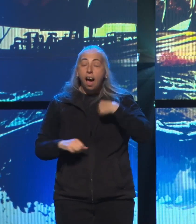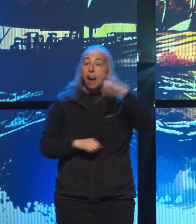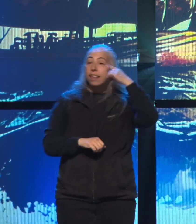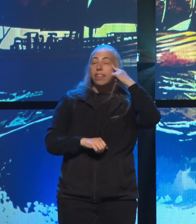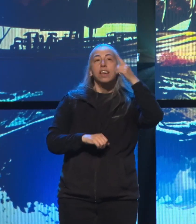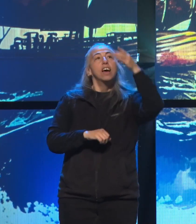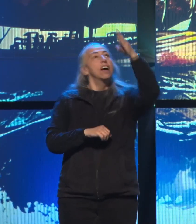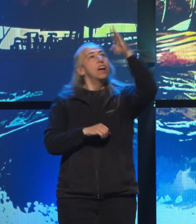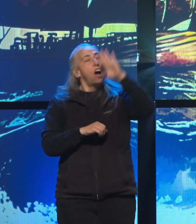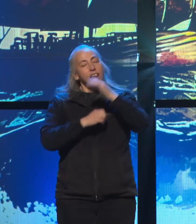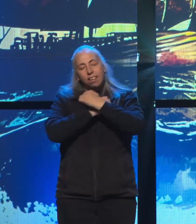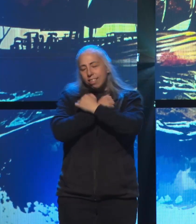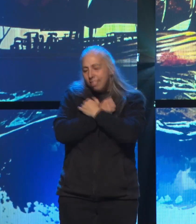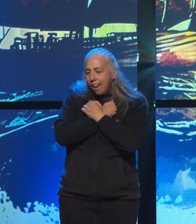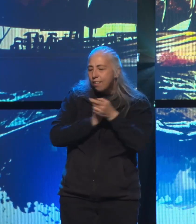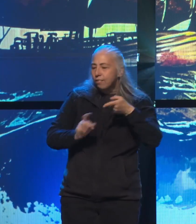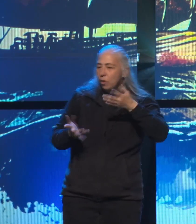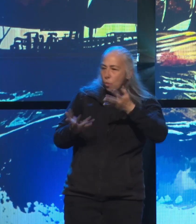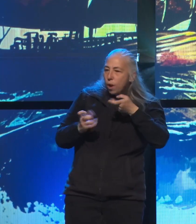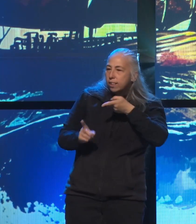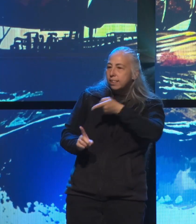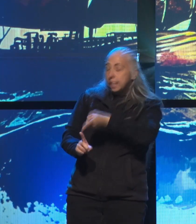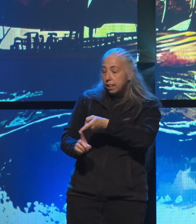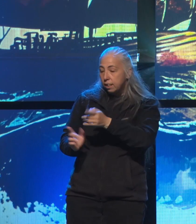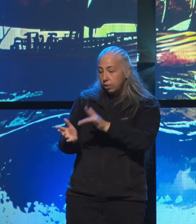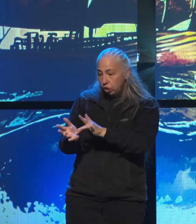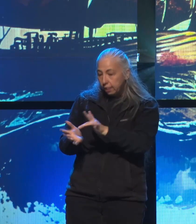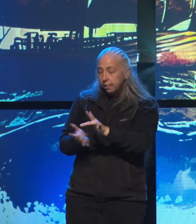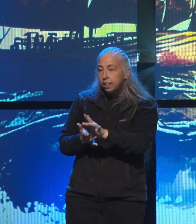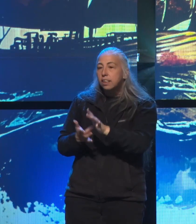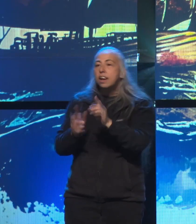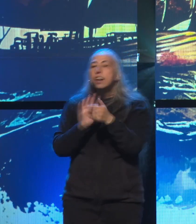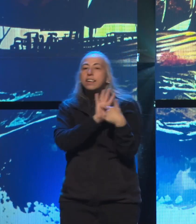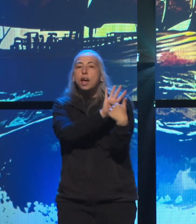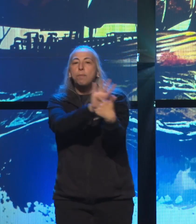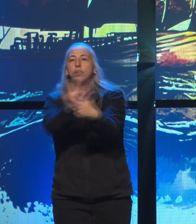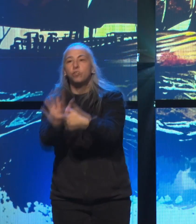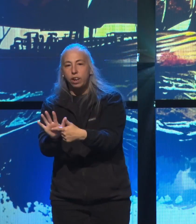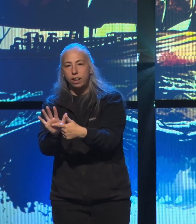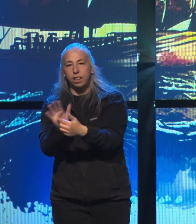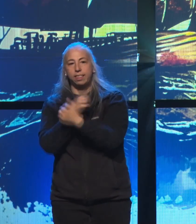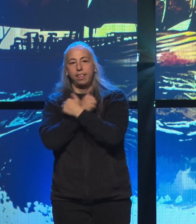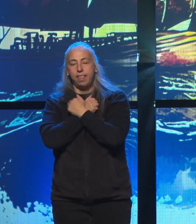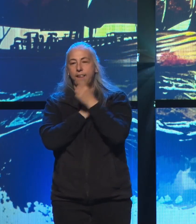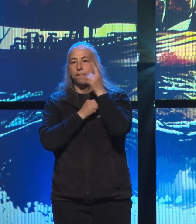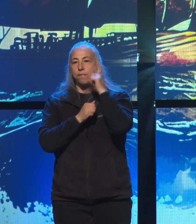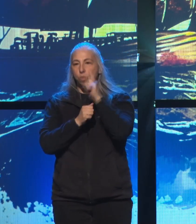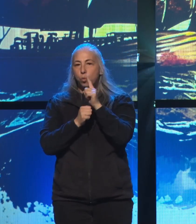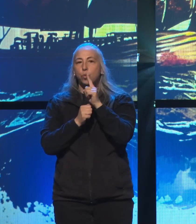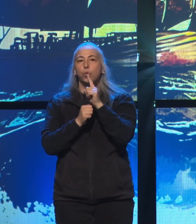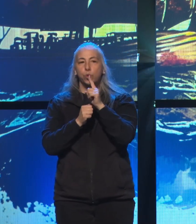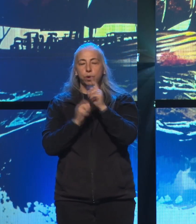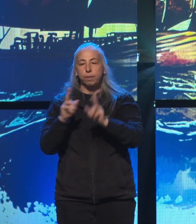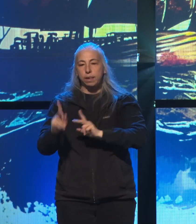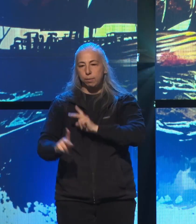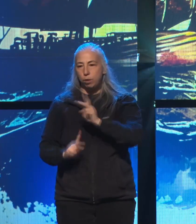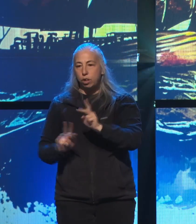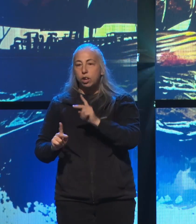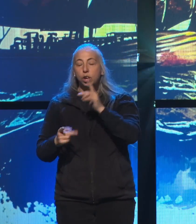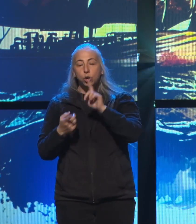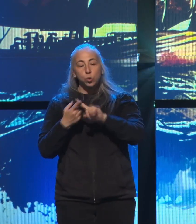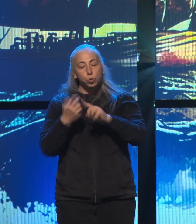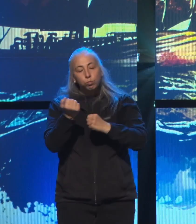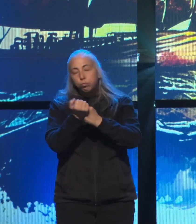God's love's desire, intention for Jesus to demonstrate the love for the least of these, to stand up for